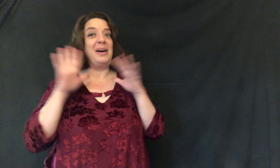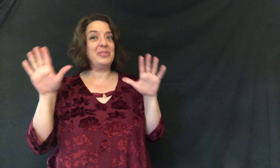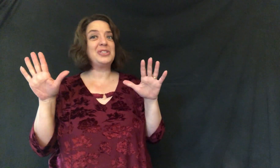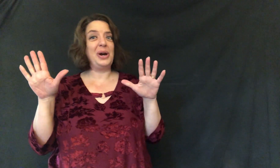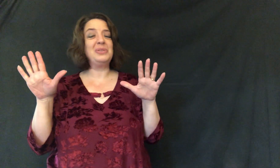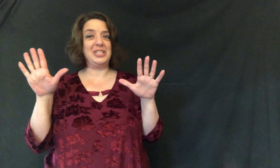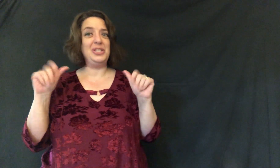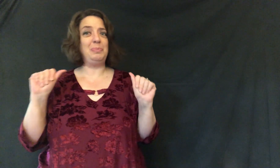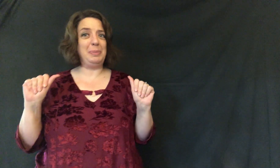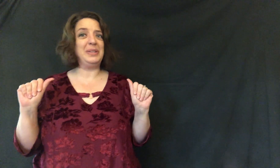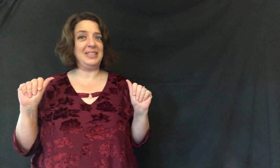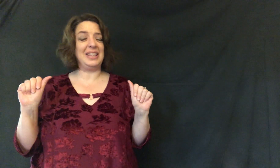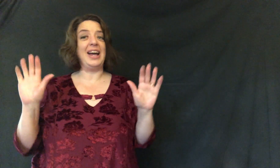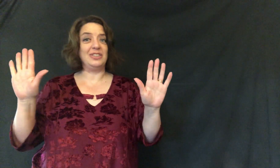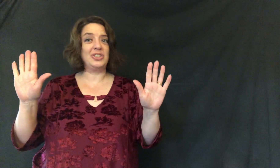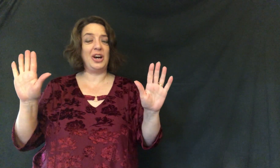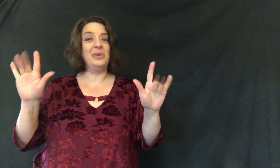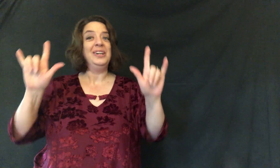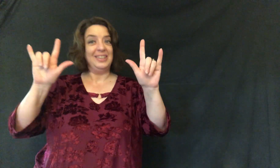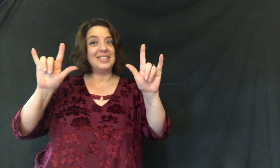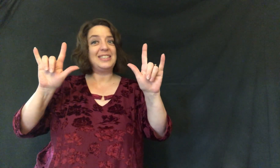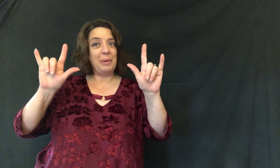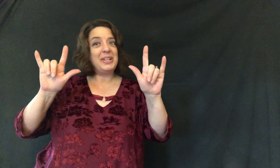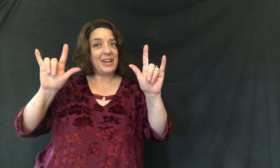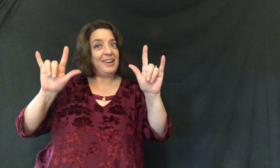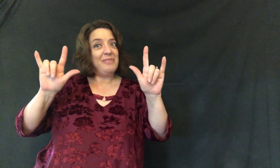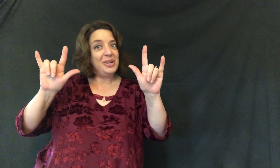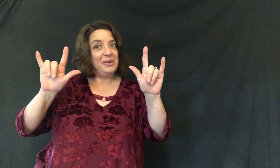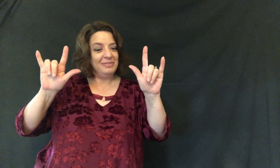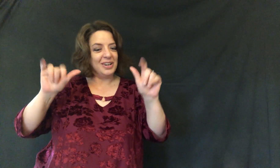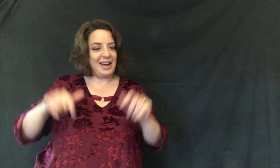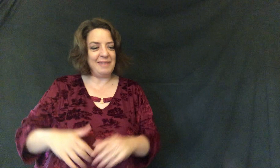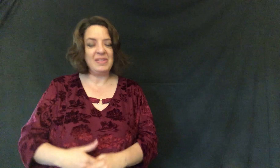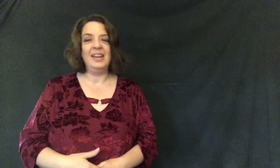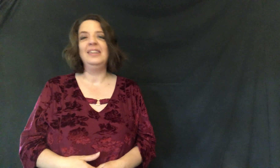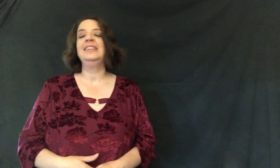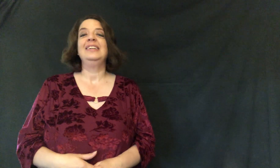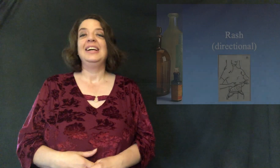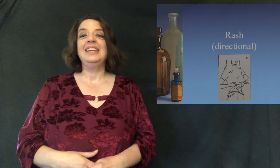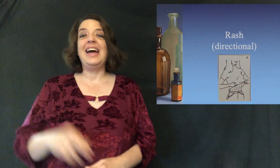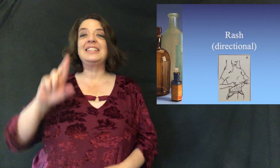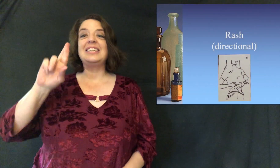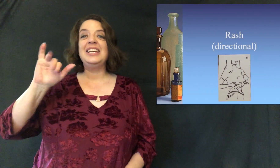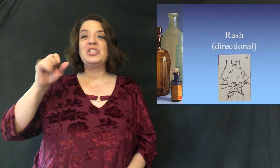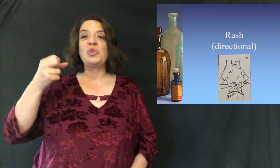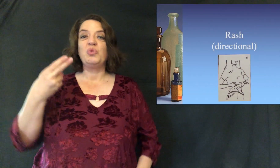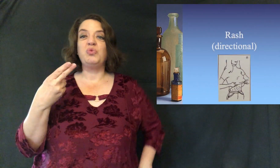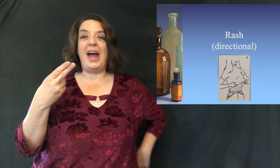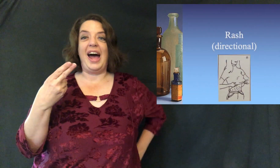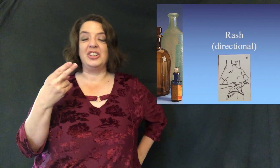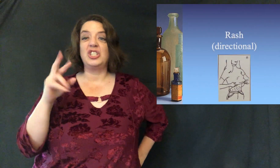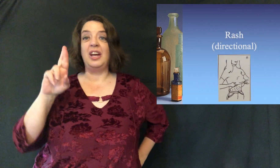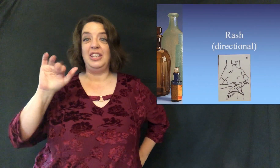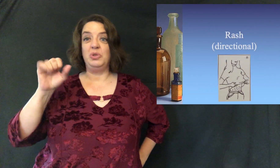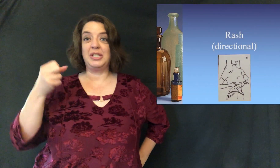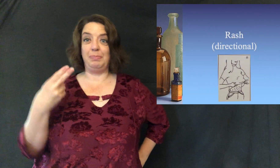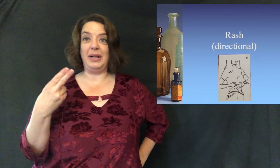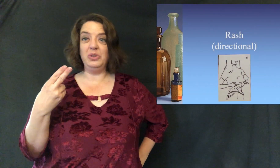comfort zone to teach you people these signs. So this is how much I love you, okay? Next is rash. You spell the